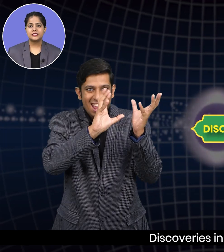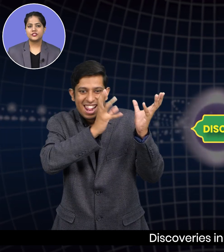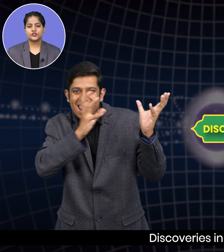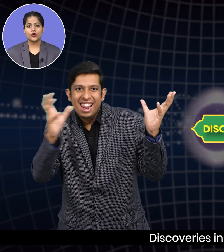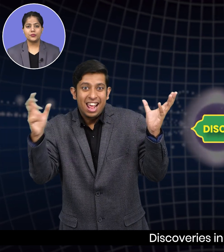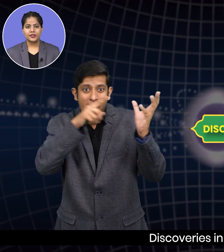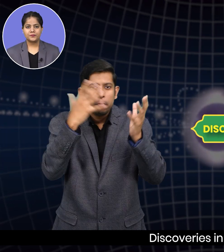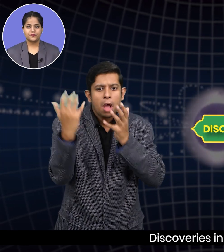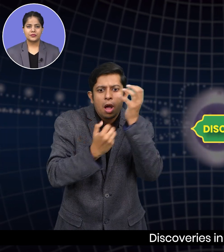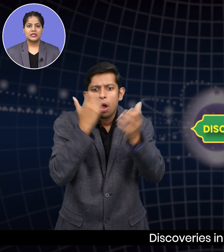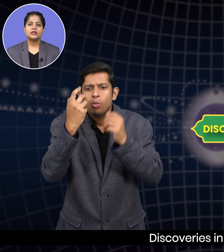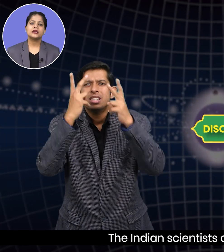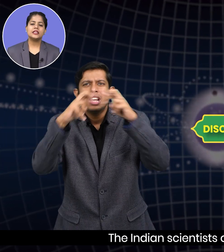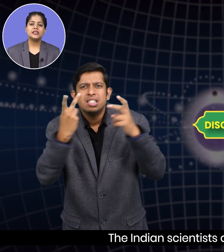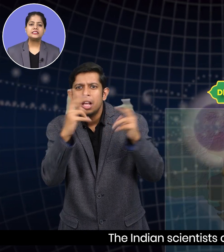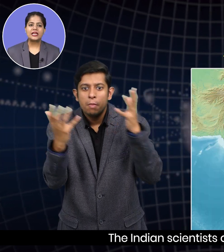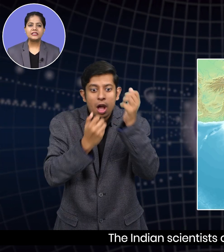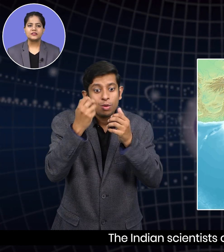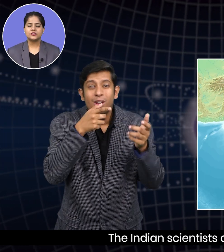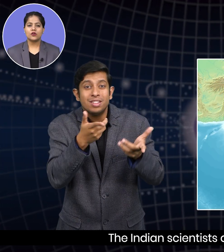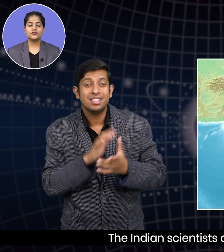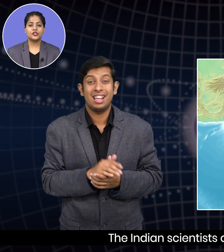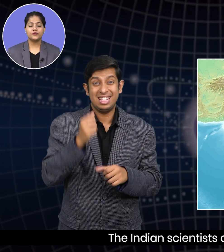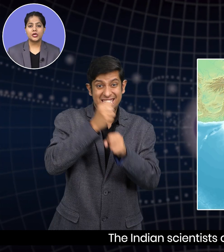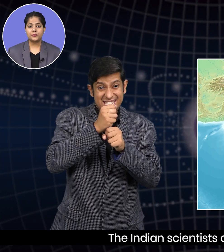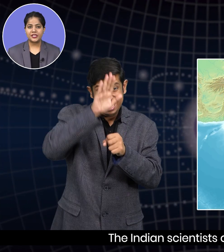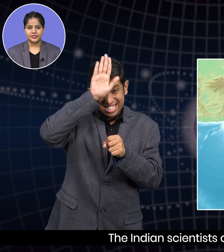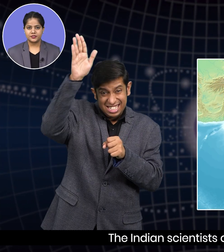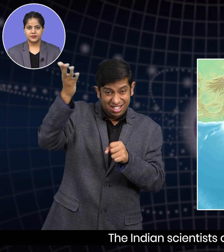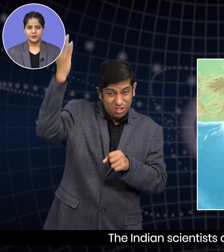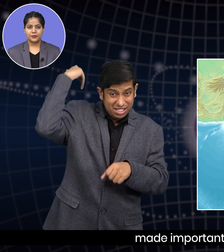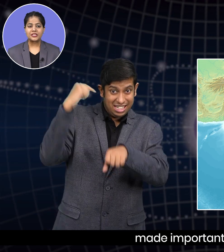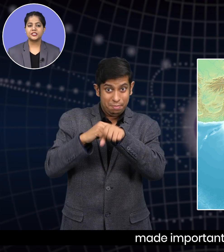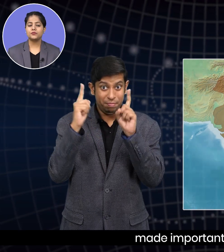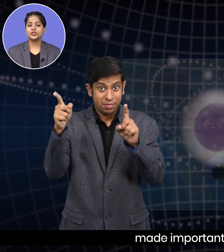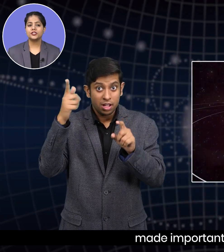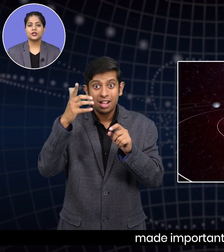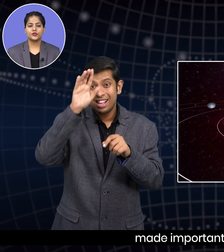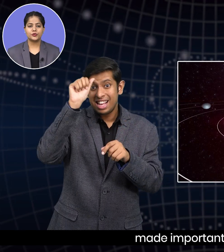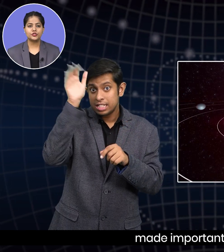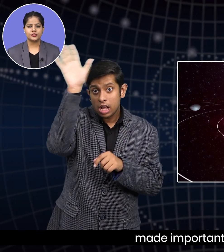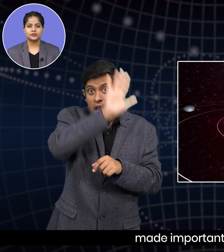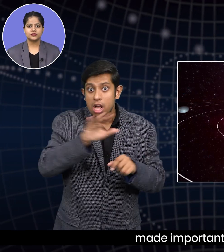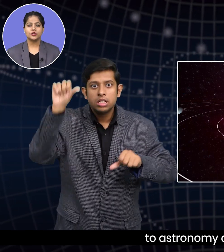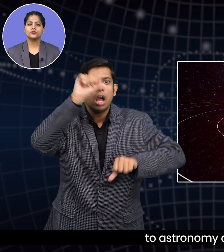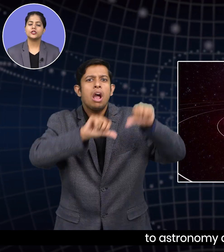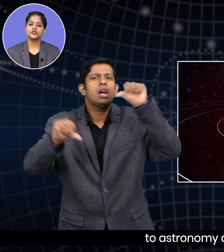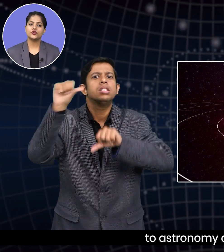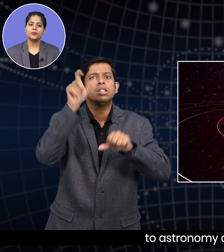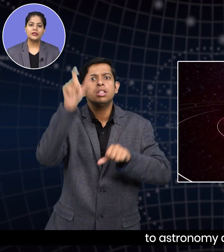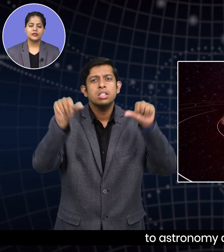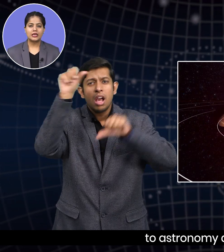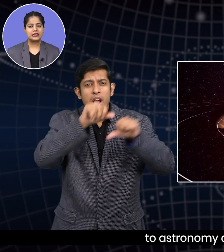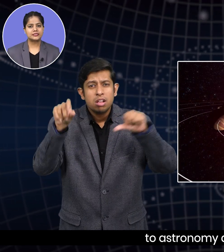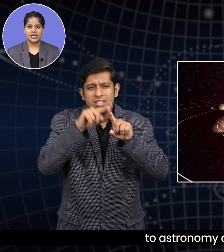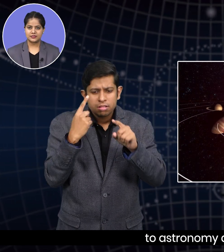Discoveries in astronomy. The Indian scientists of the Gupta period made important contributions to